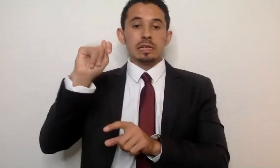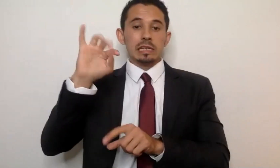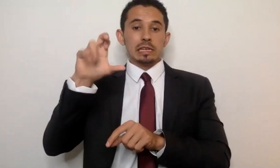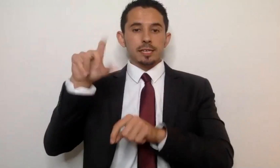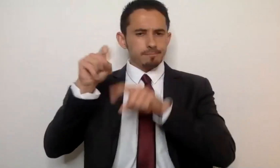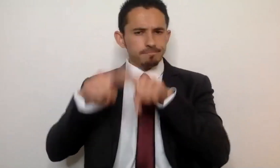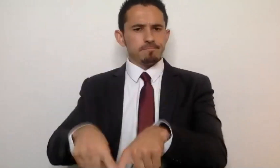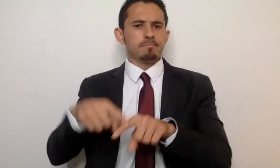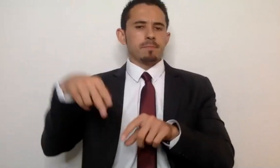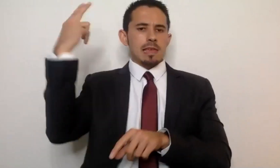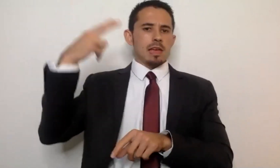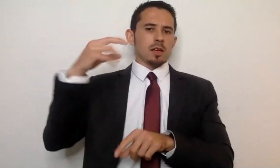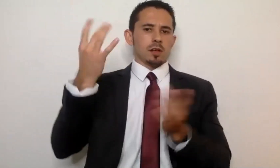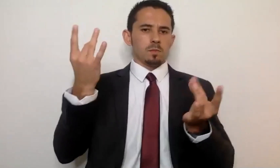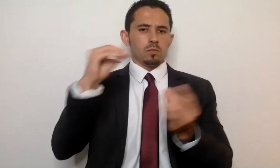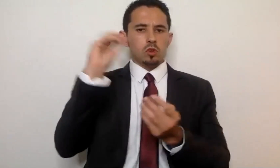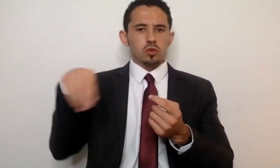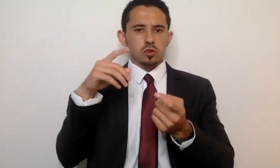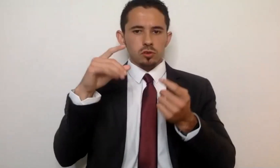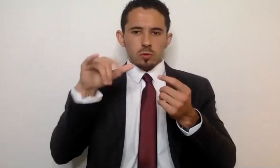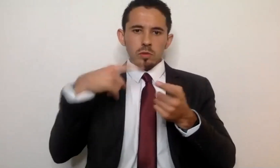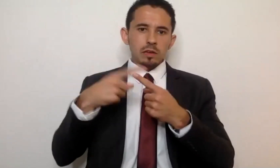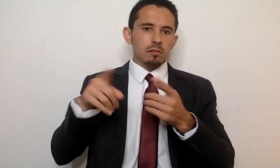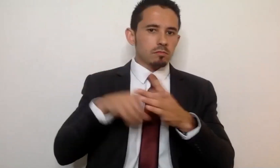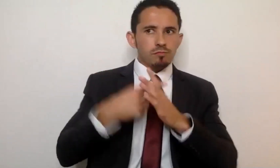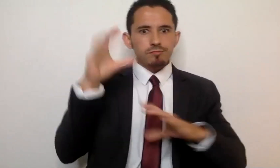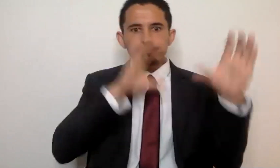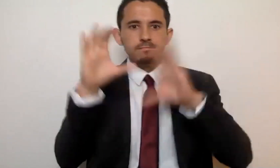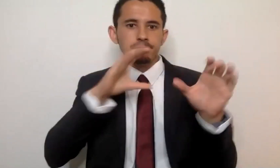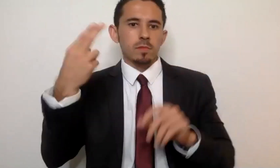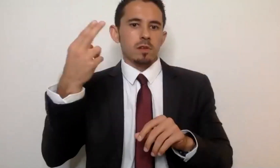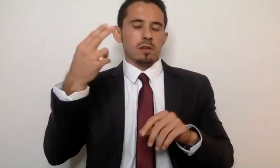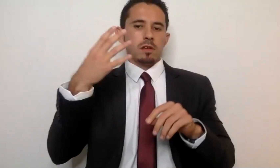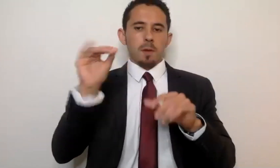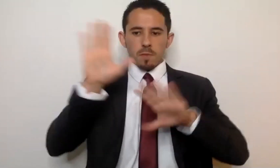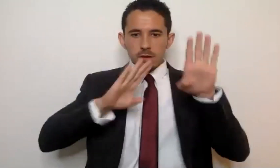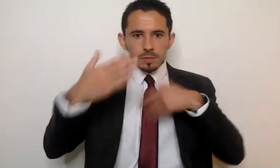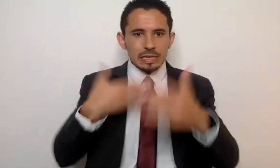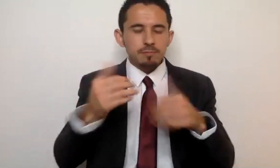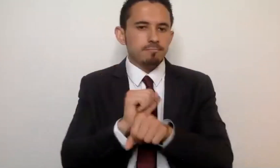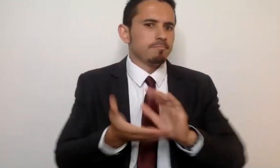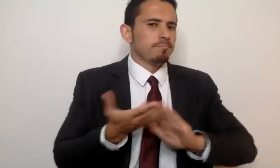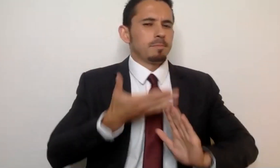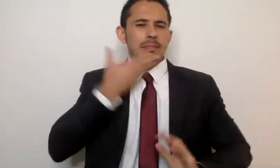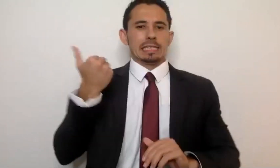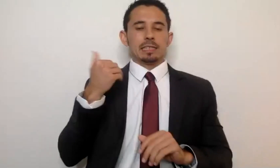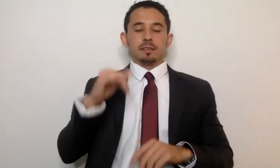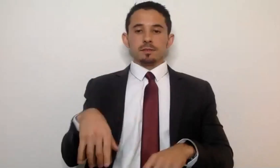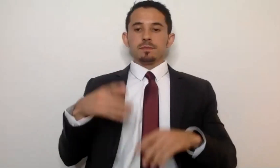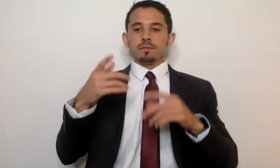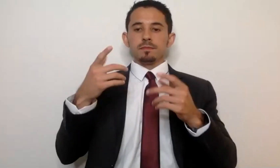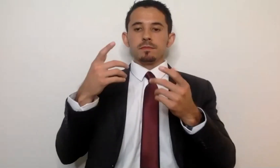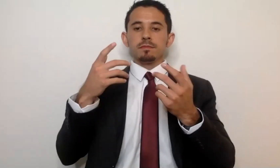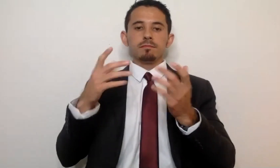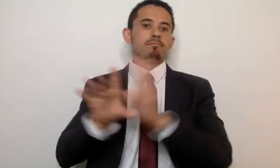high humidity percentage in the area, and ticks do depend on the humidity percentage when they start their biological